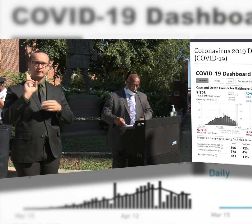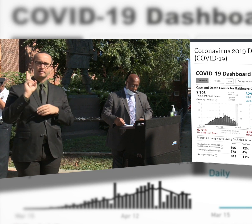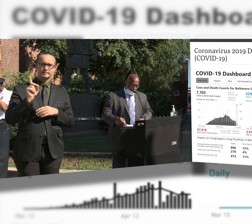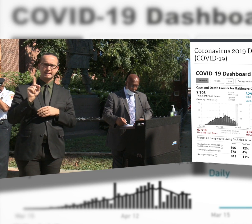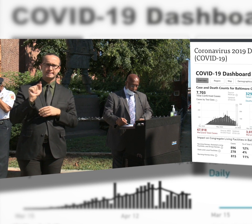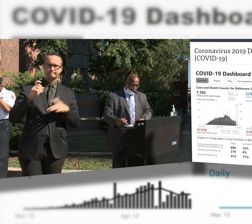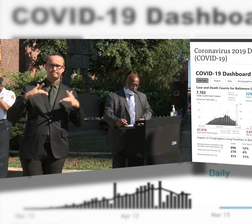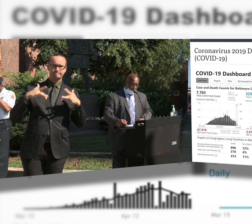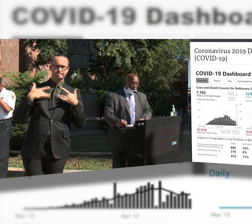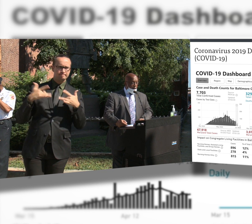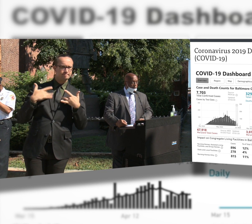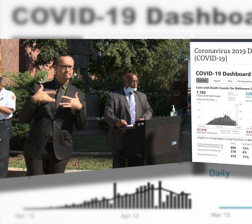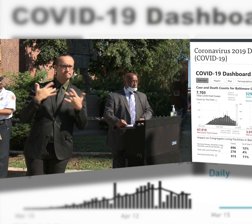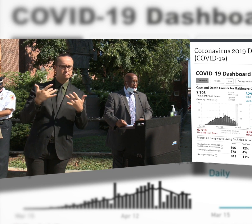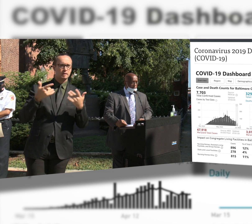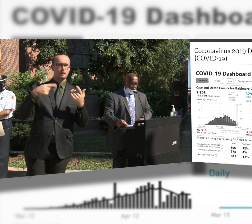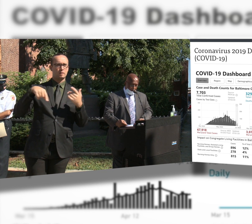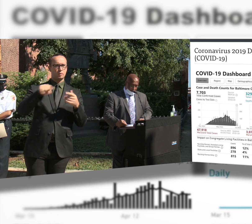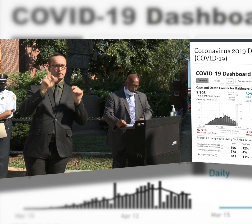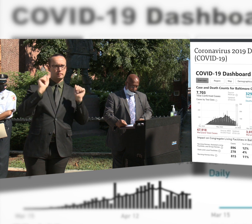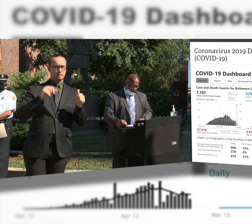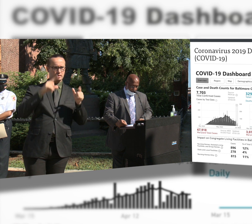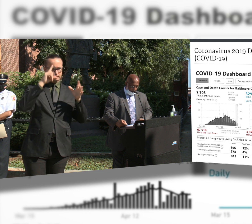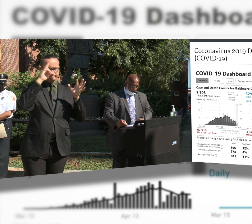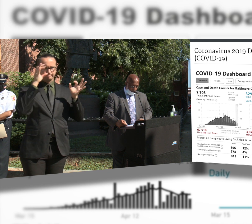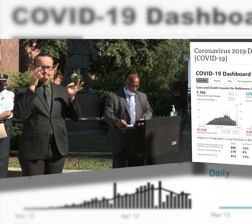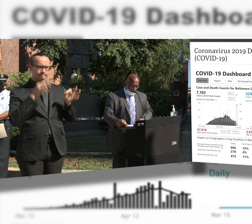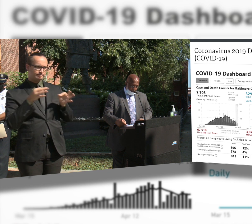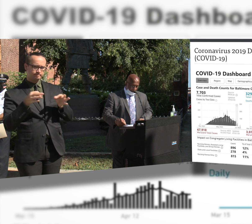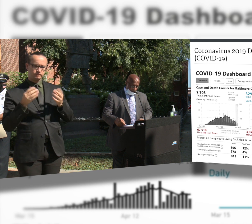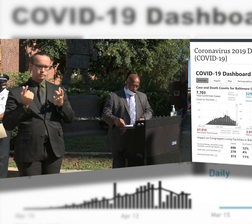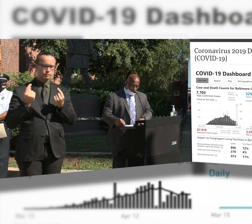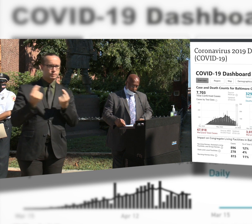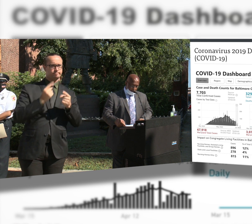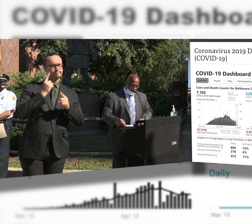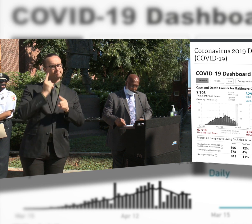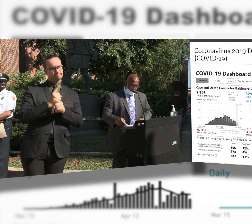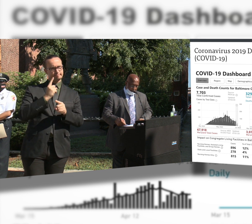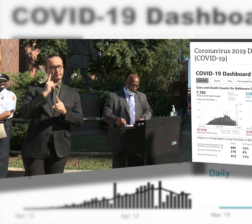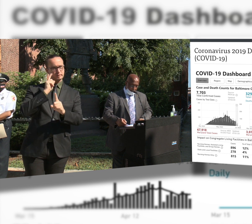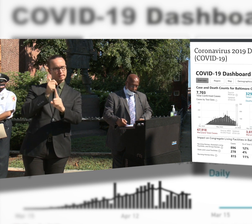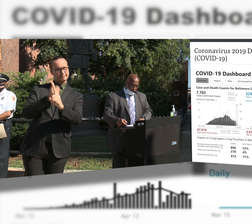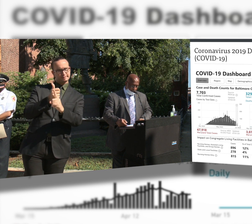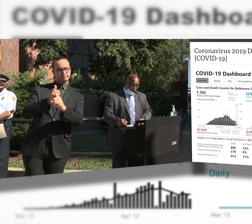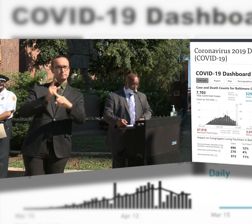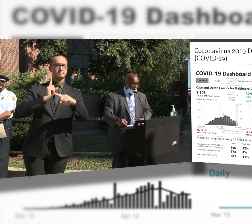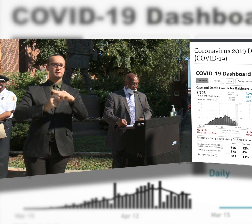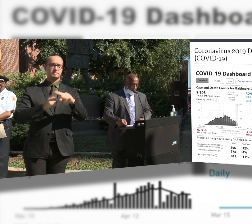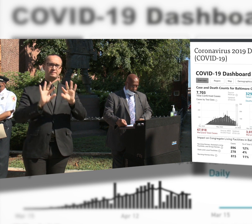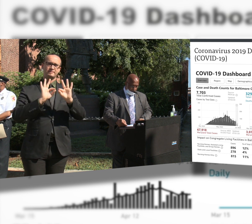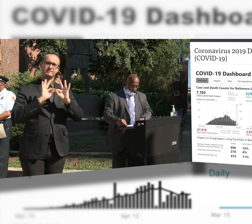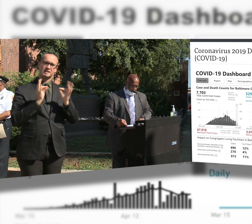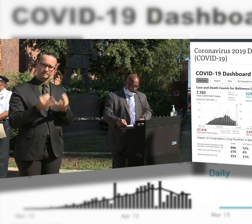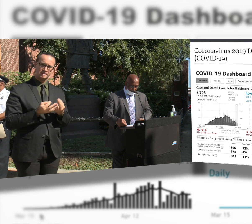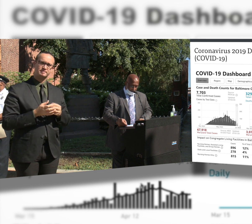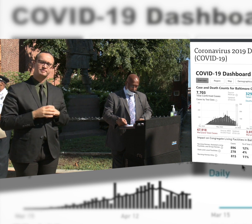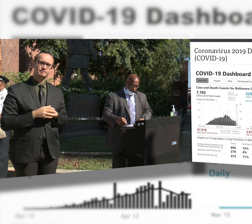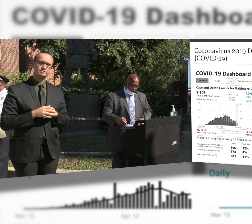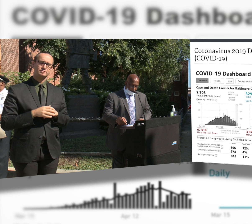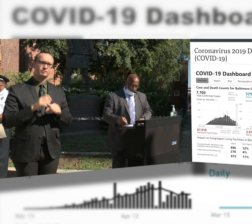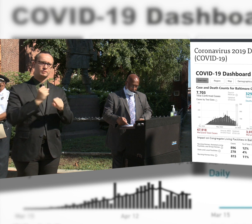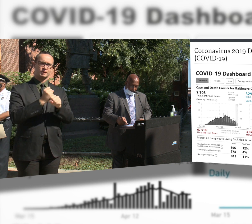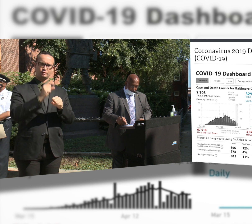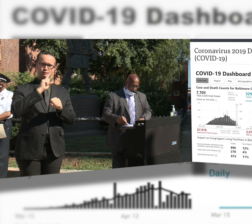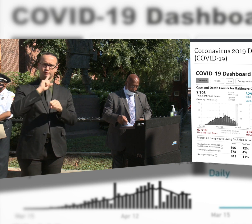make smart and informed decisions for themselves and their families. We remain focused on continuing to scale up our response to this emergency to